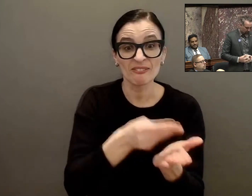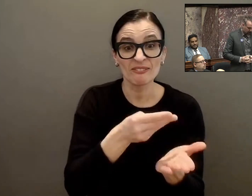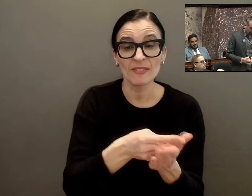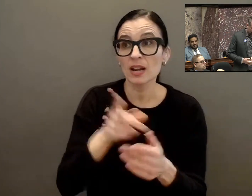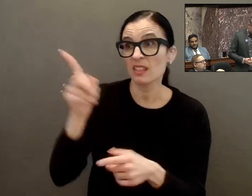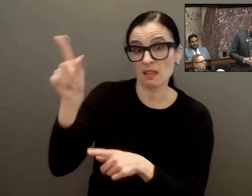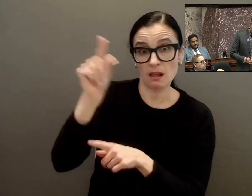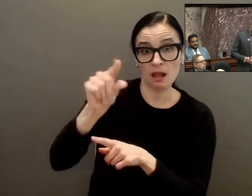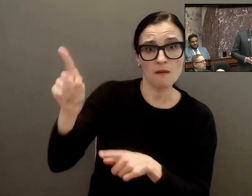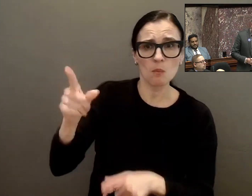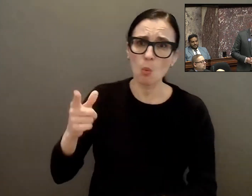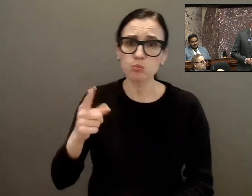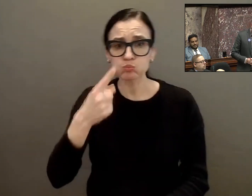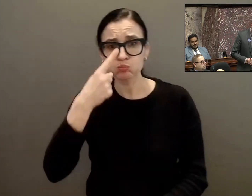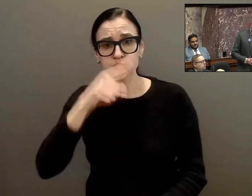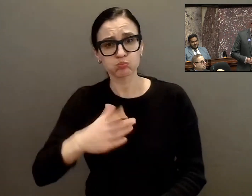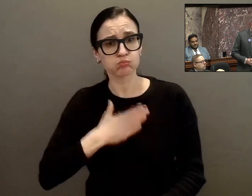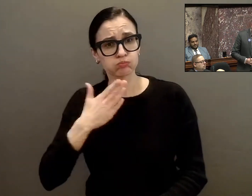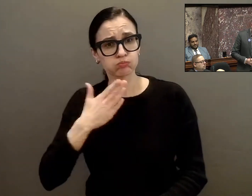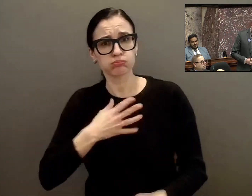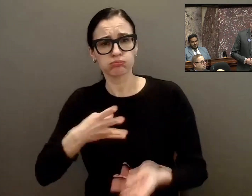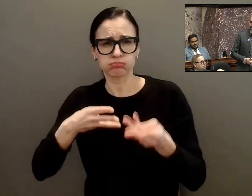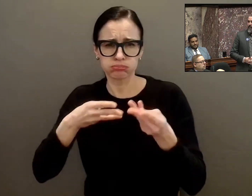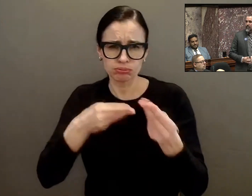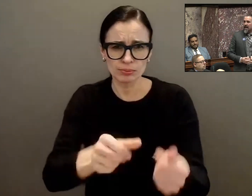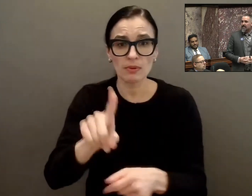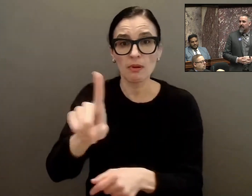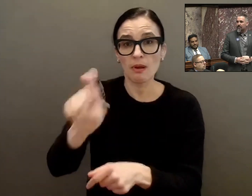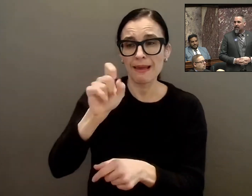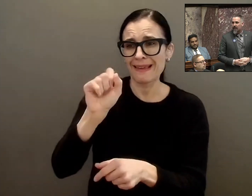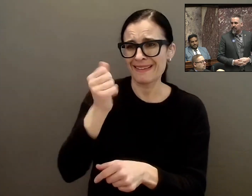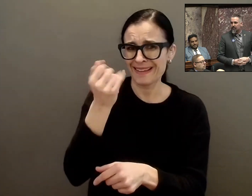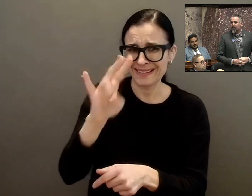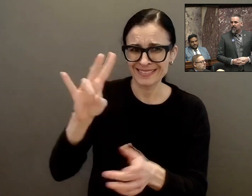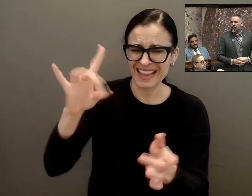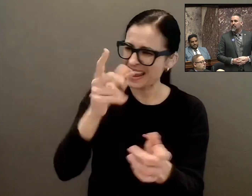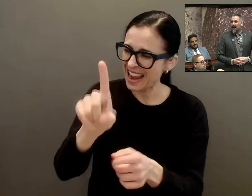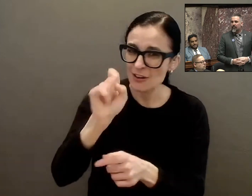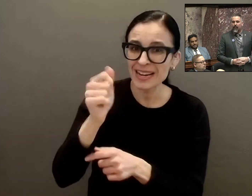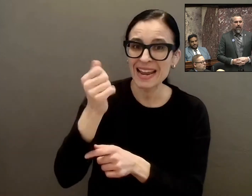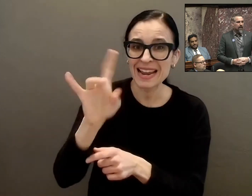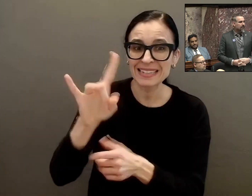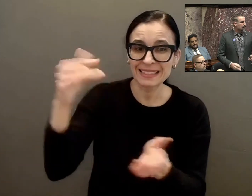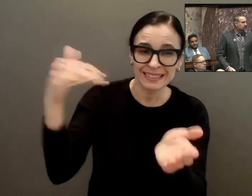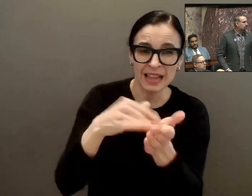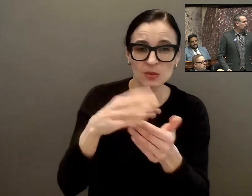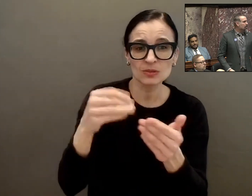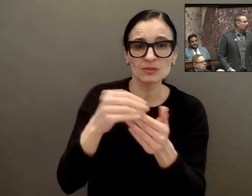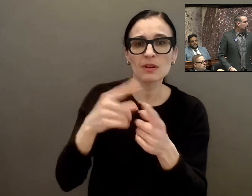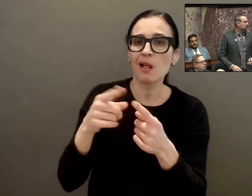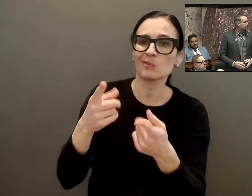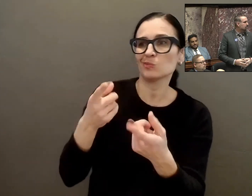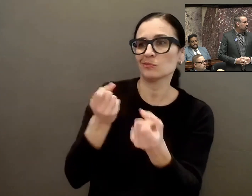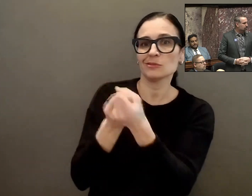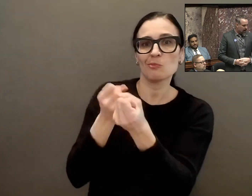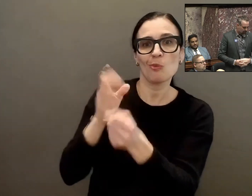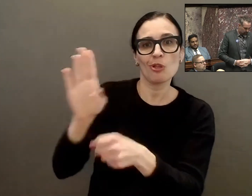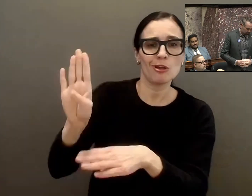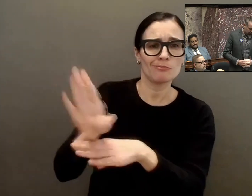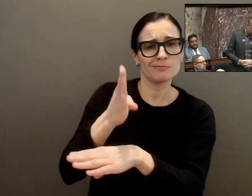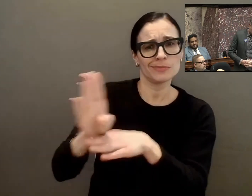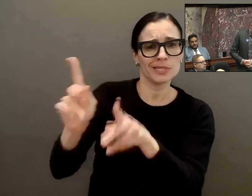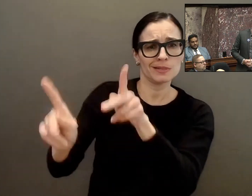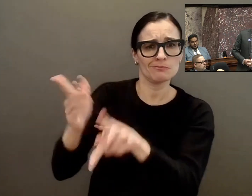celebrating bureaucrats, but is unwilling to properly fund Métis education. The remaining funding is $2 per